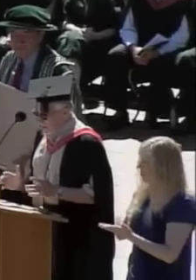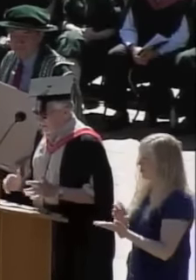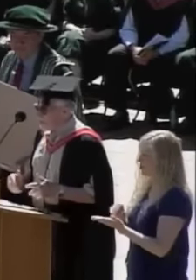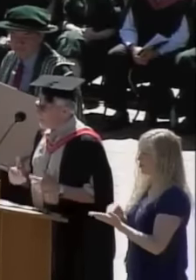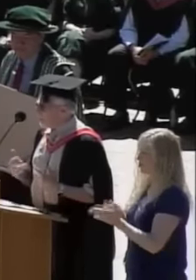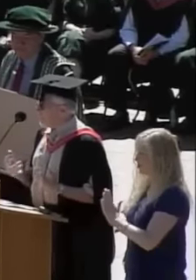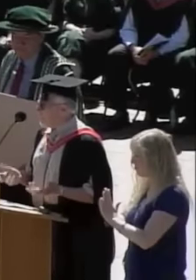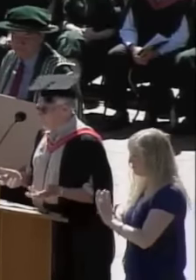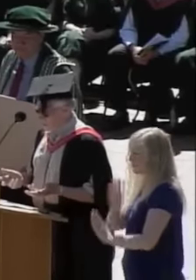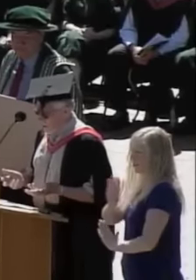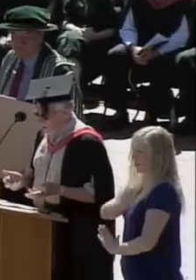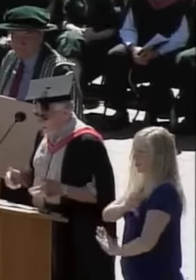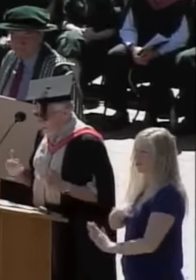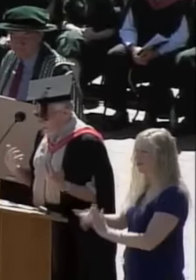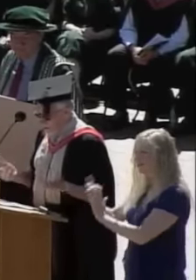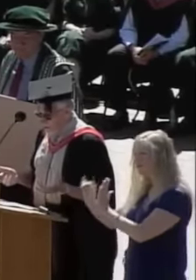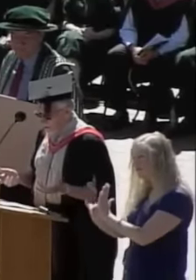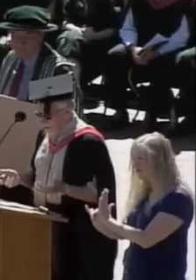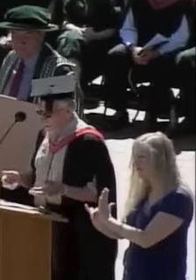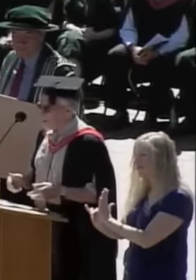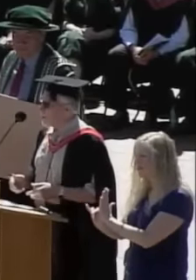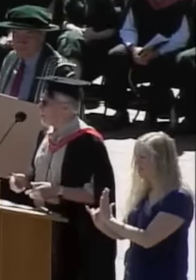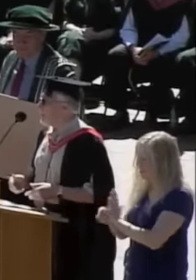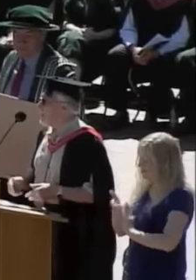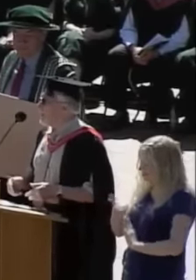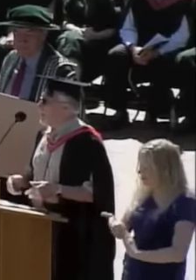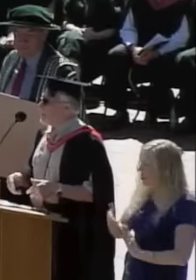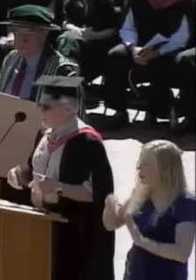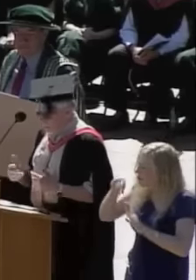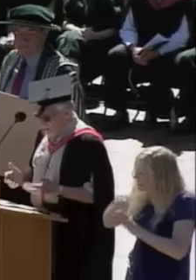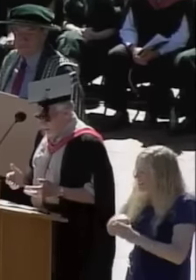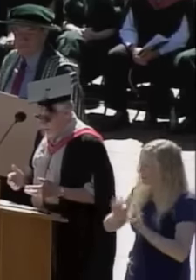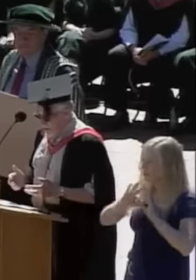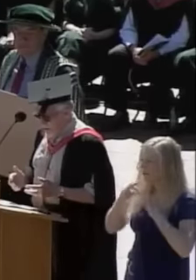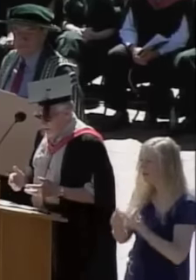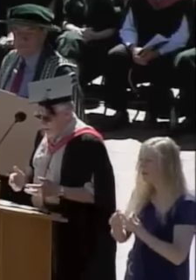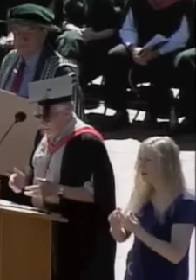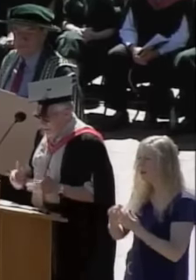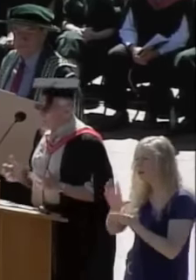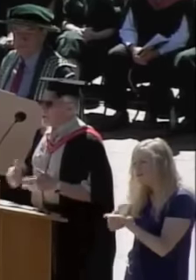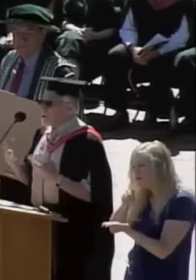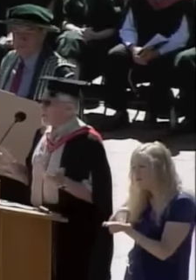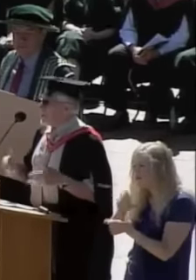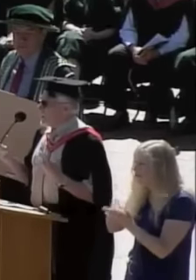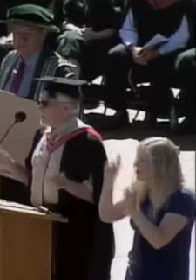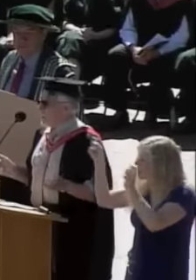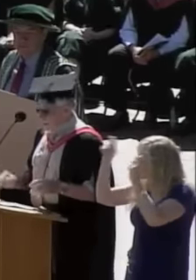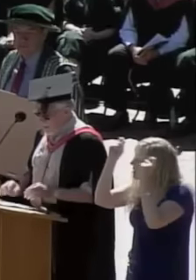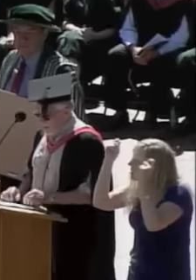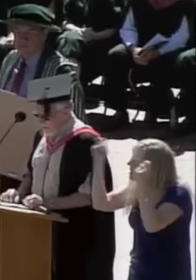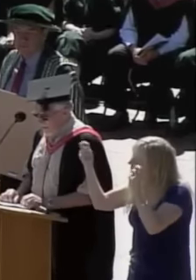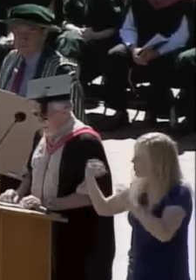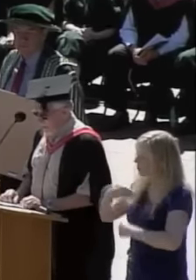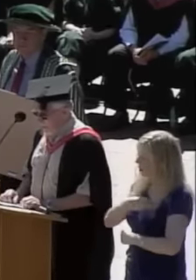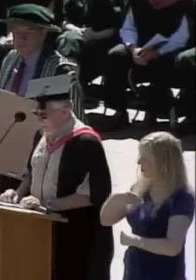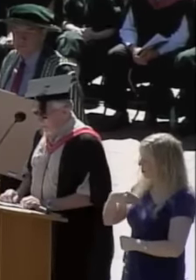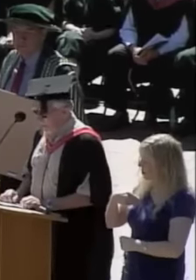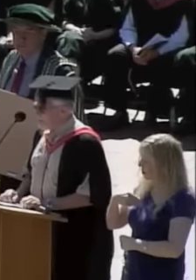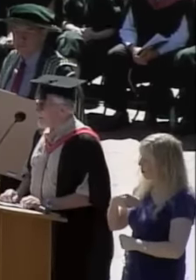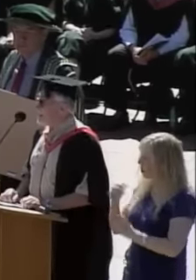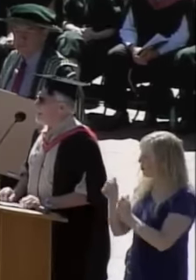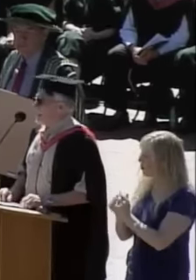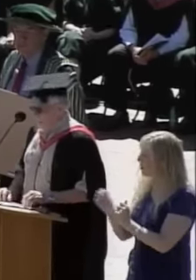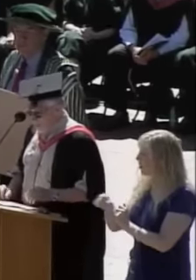and identities are forged. It is here that we learn to celebrate membership in the extended family